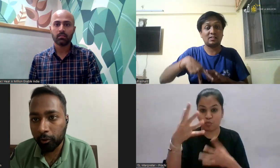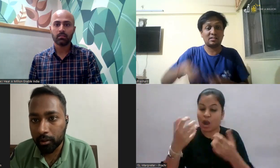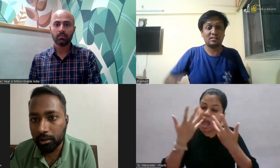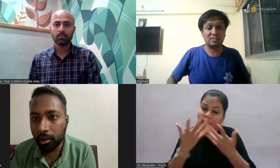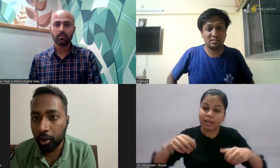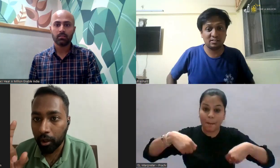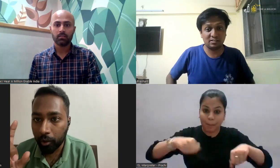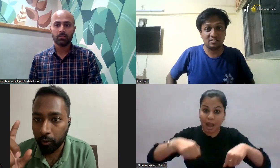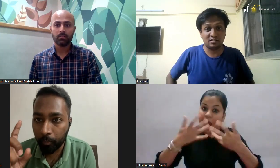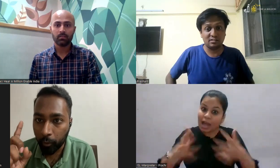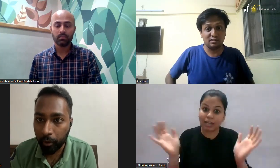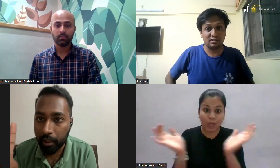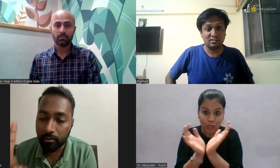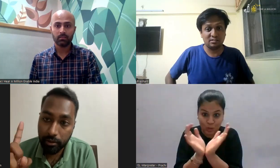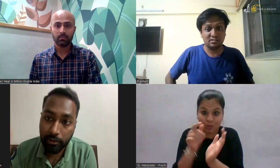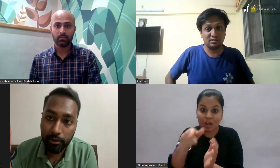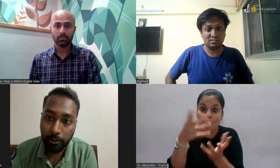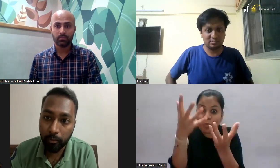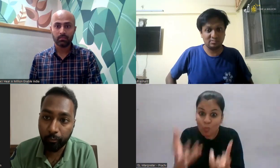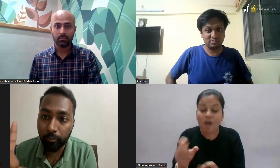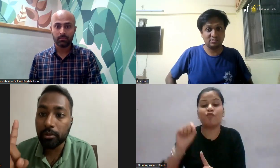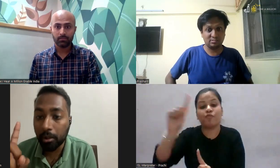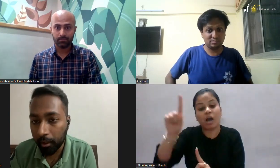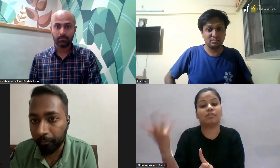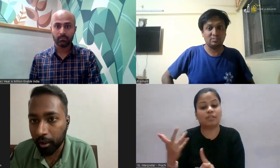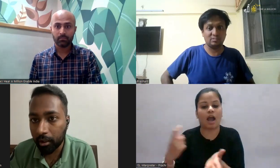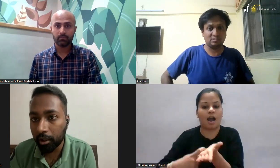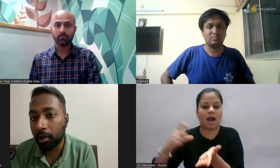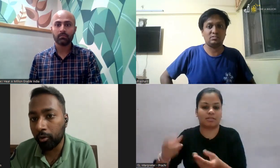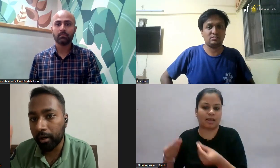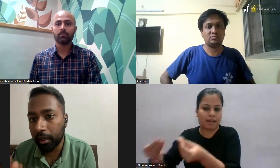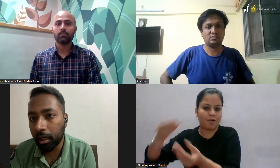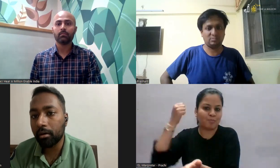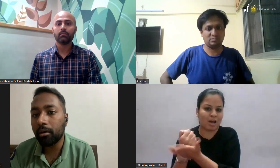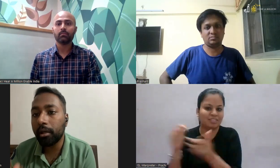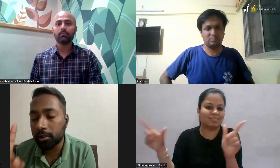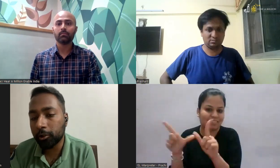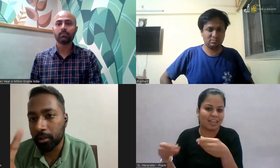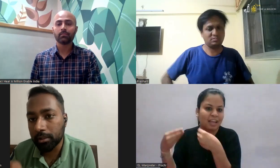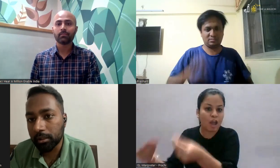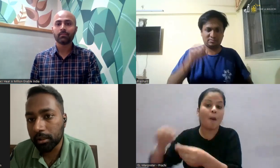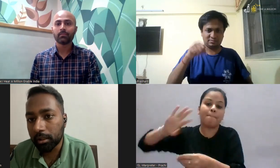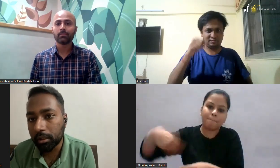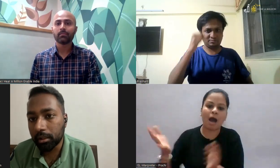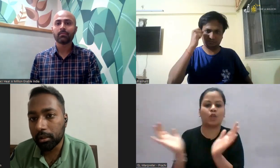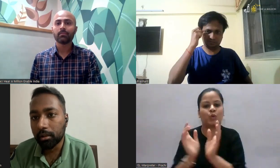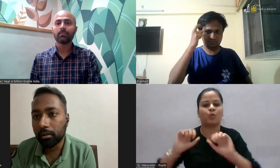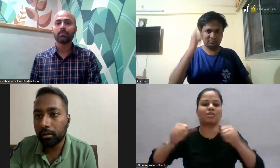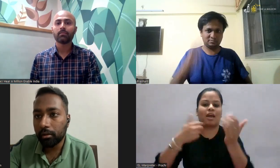vehicle insurance, you have to provide registration of certificate, then you will get insurance,